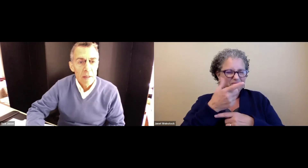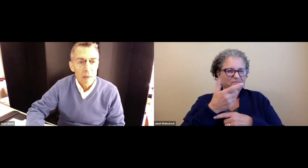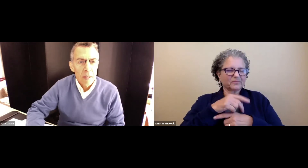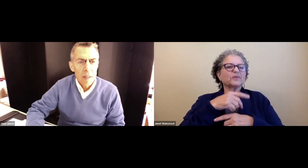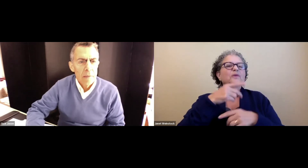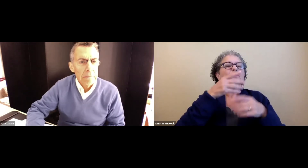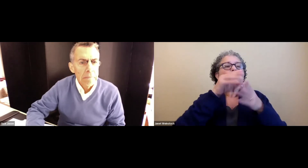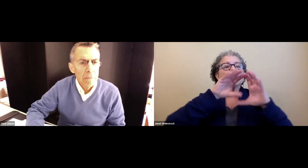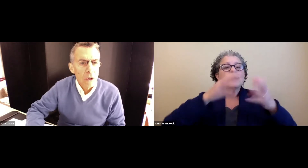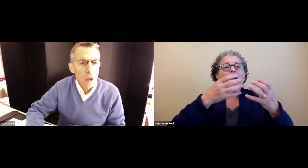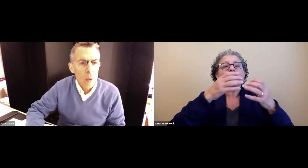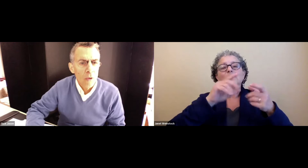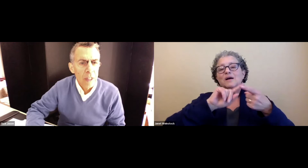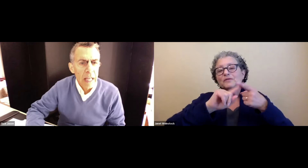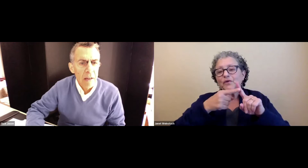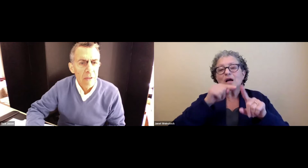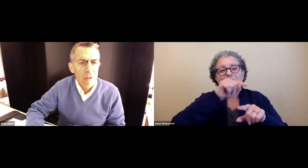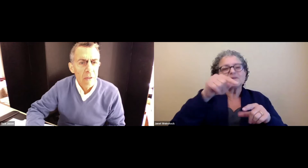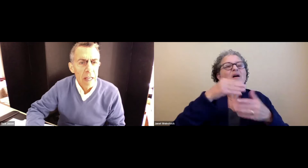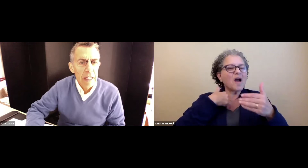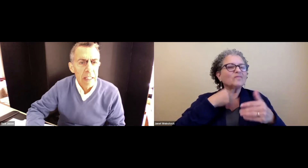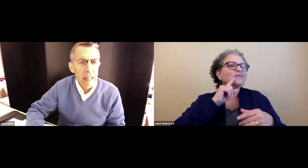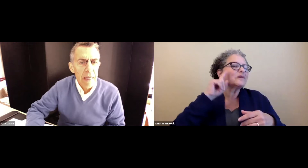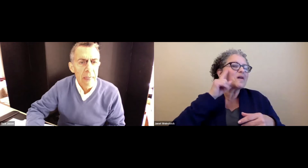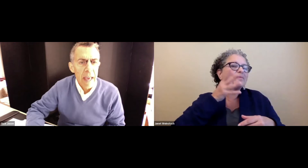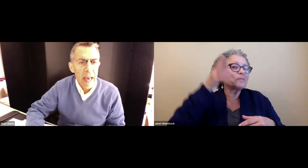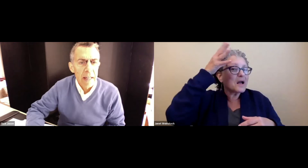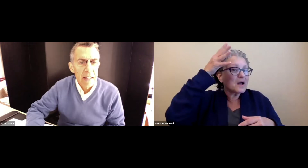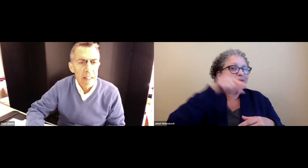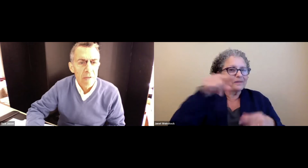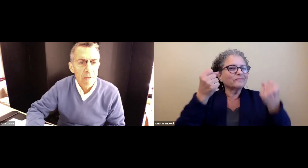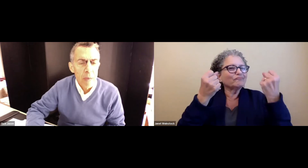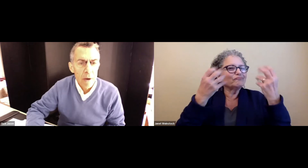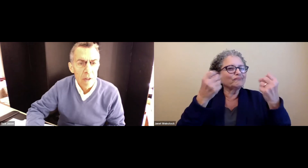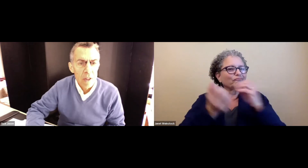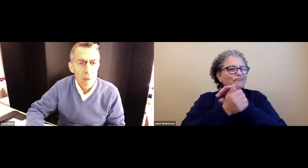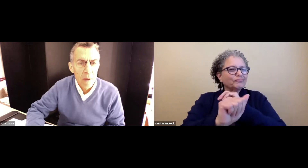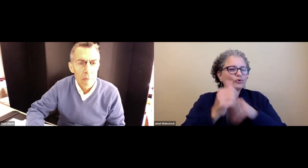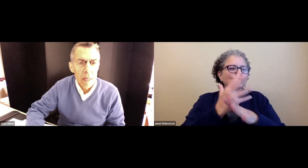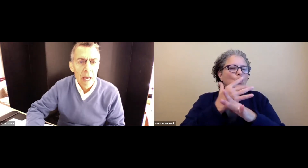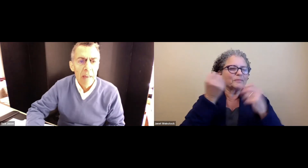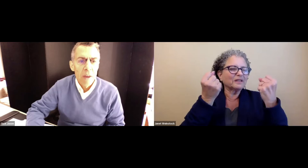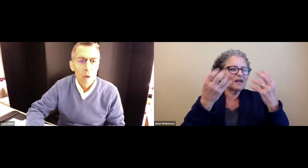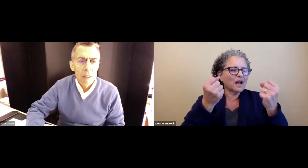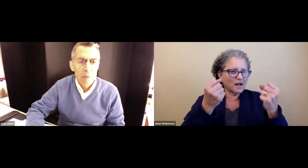Dublin School for the Deaf, and they had deaf parents, some of them, and they were adept at